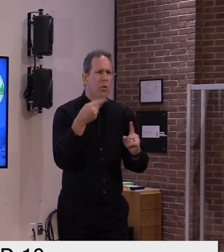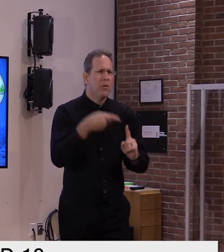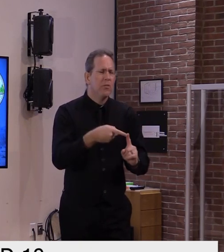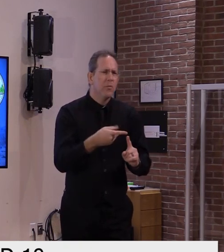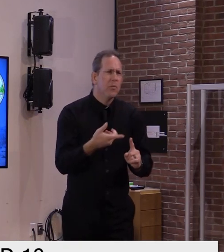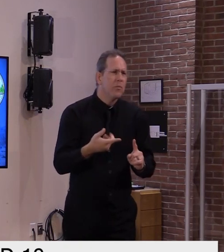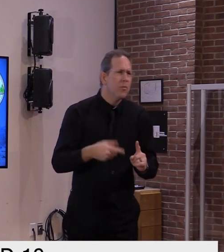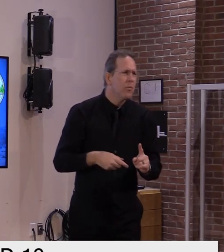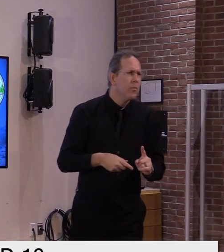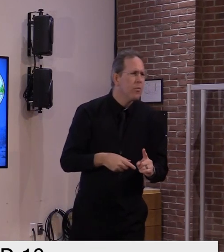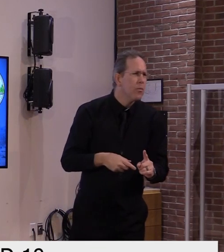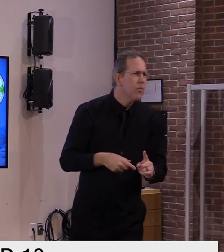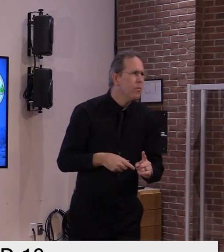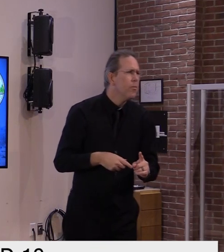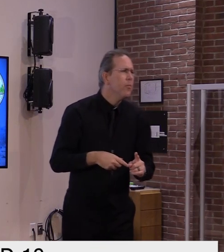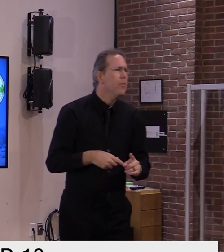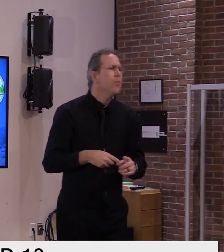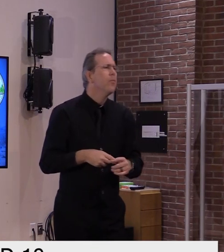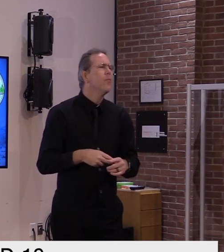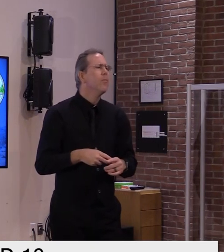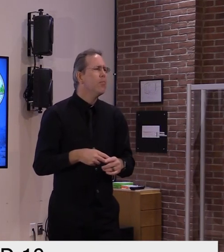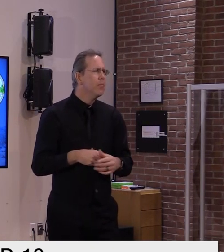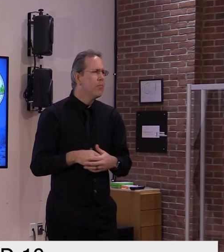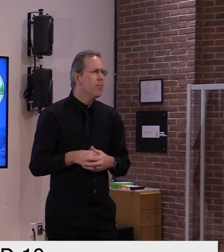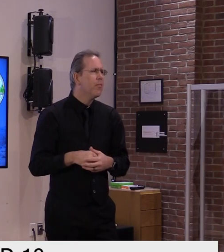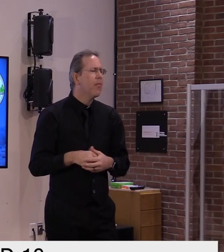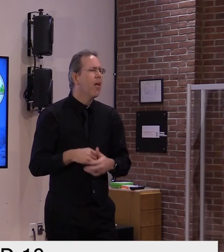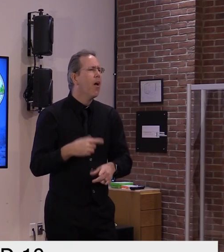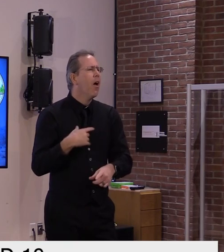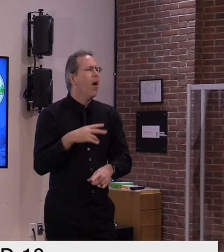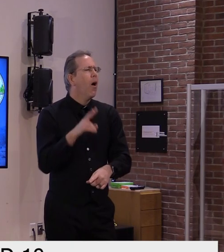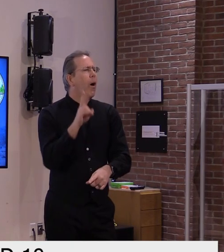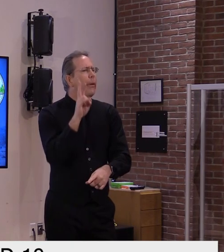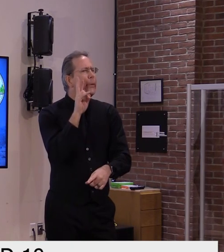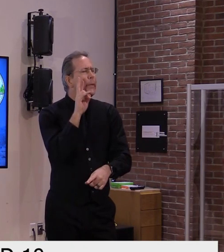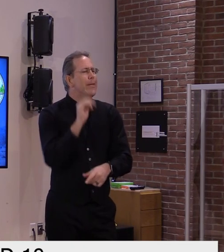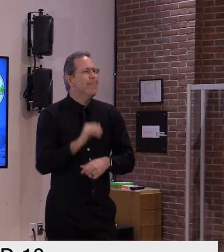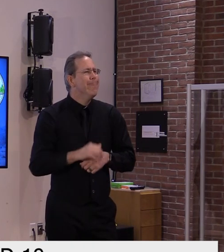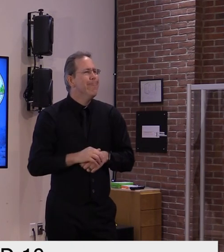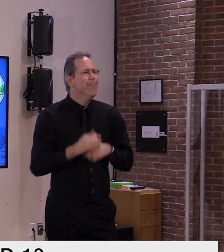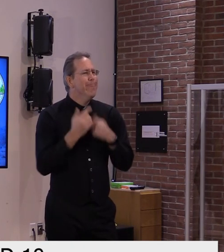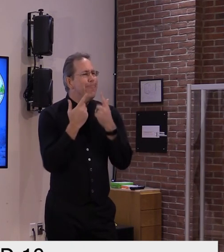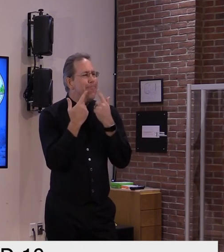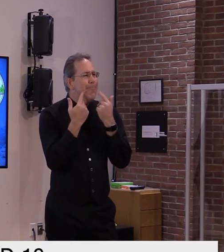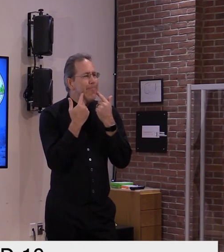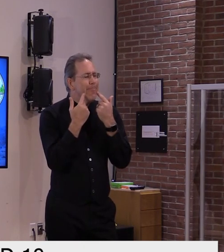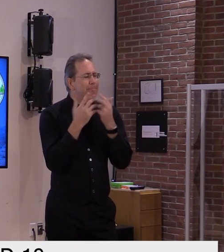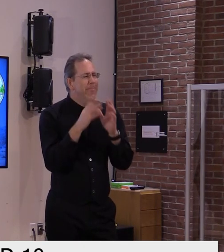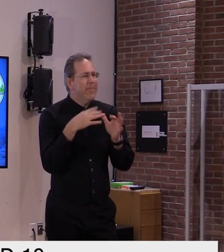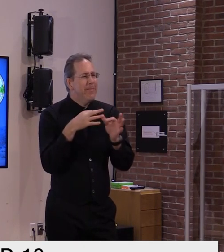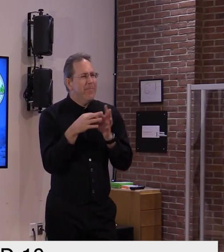there. I think that is going to be part of some of the announcements that we're making.